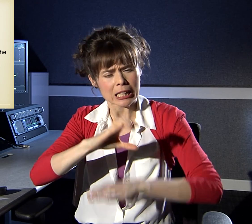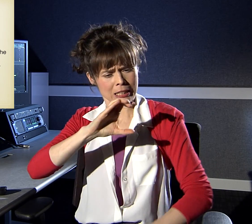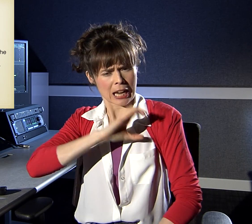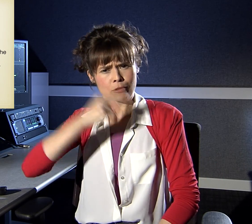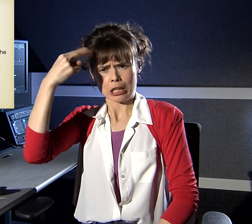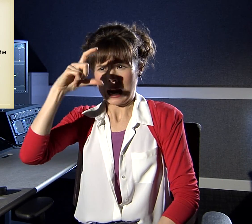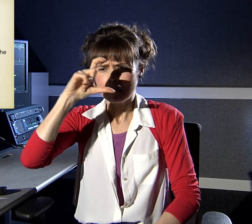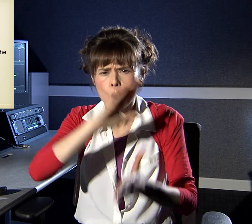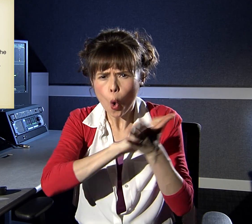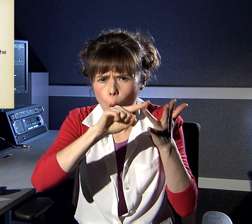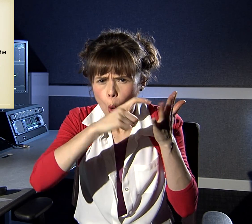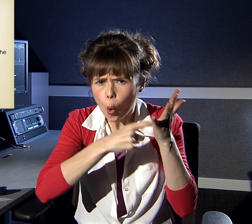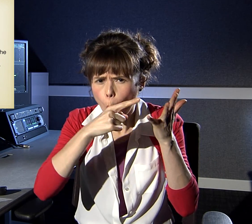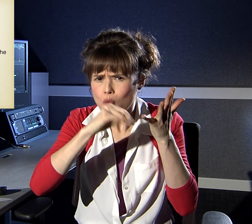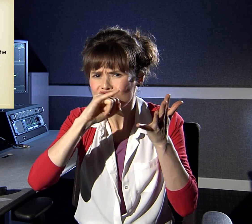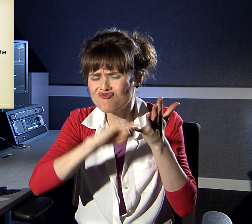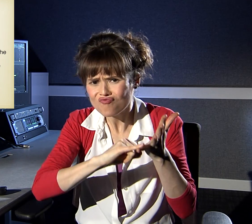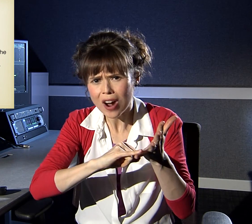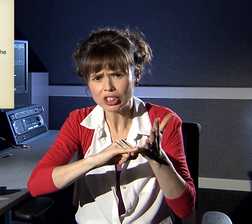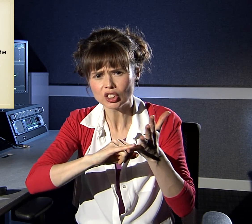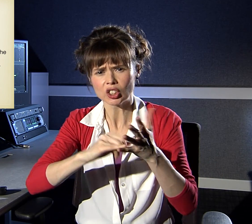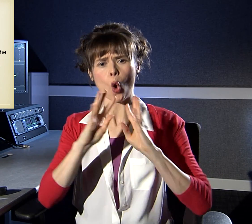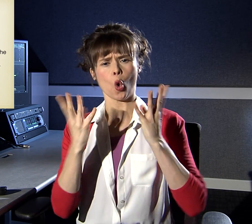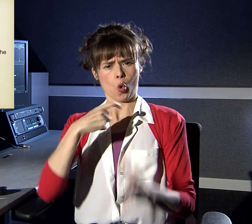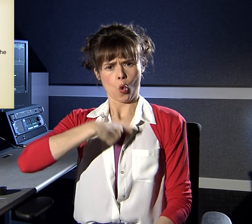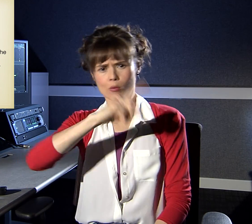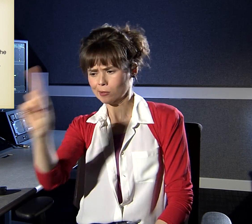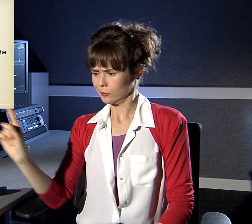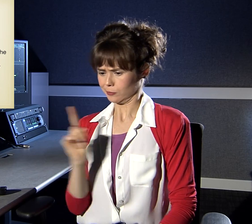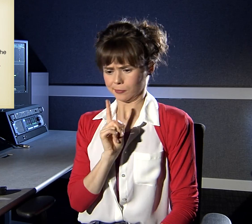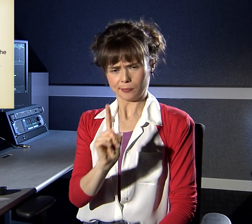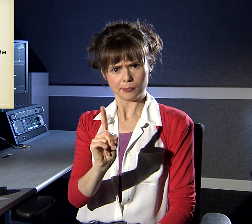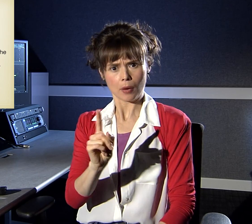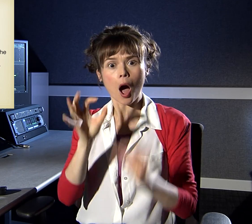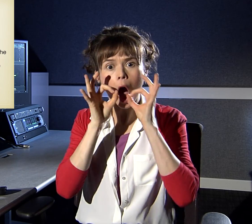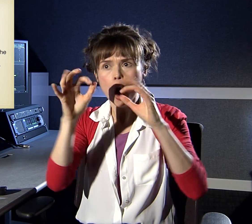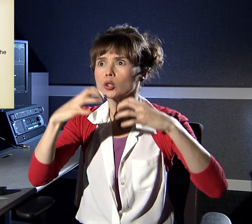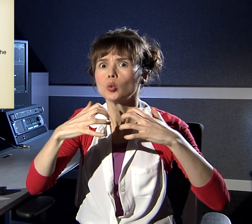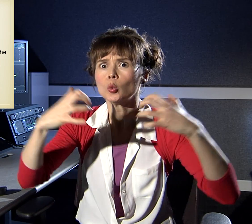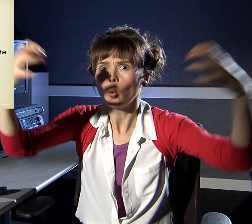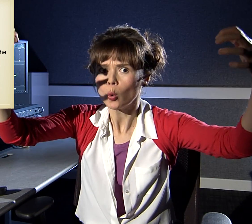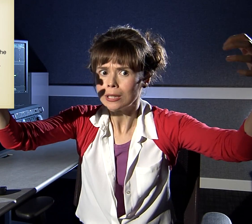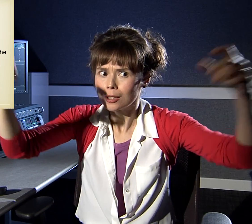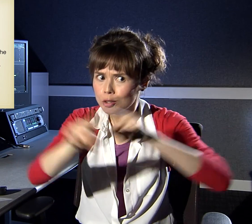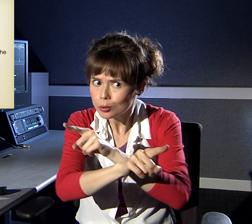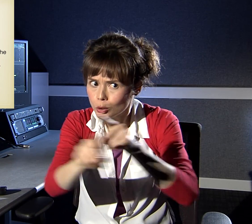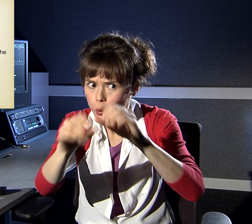So at the start of the play, a character known as Chorus enters. He's a bit similar to a